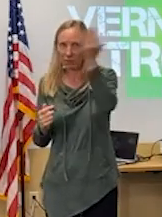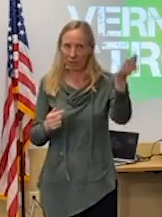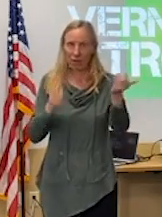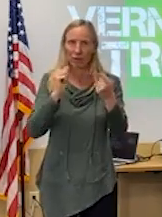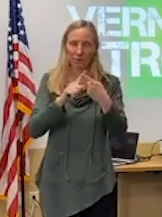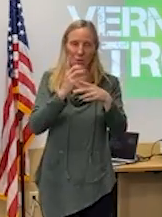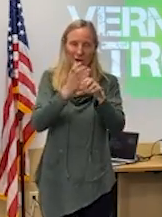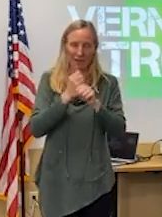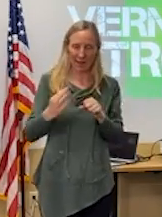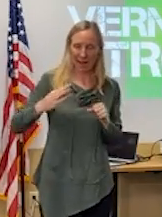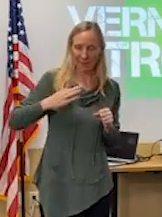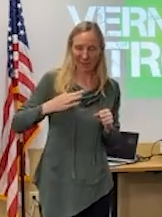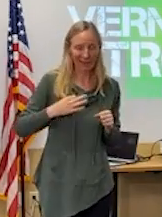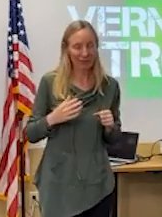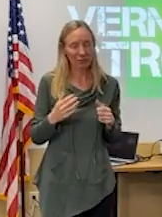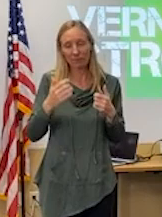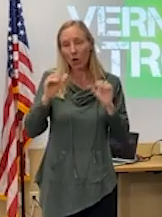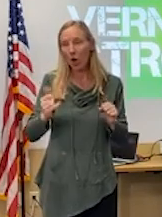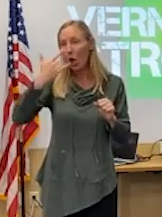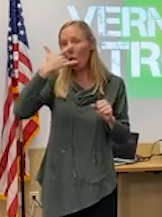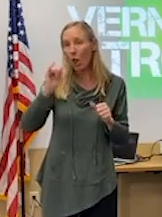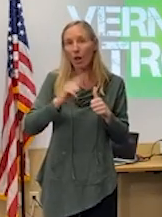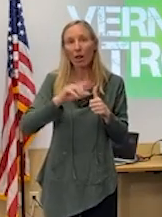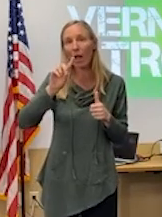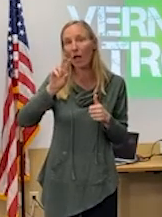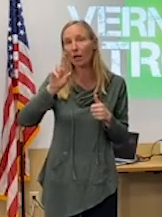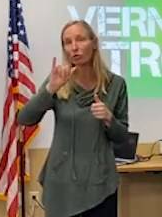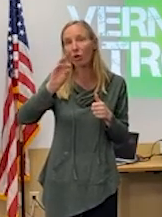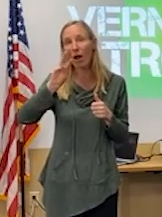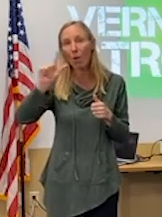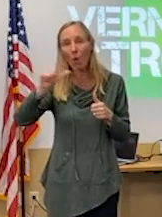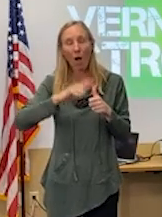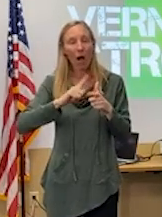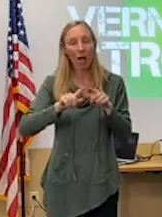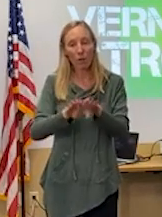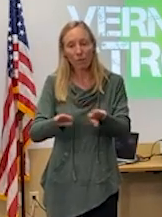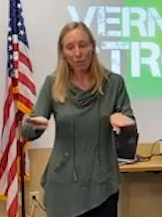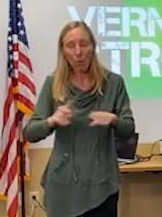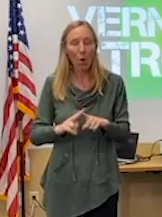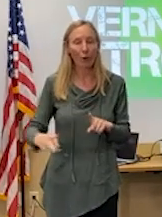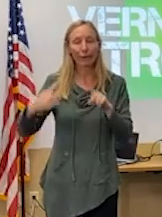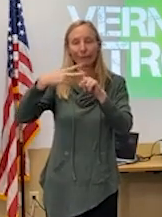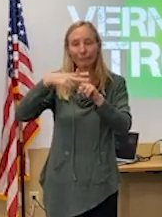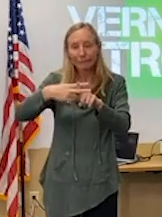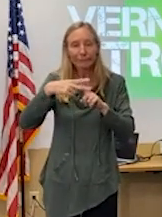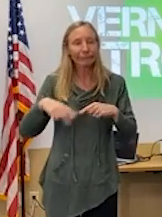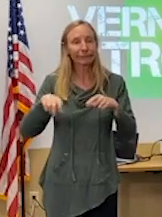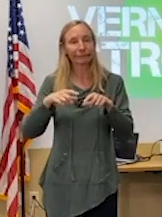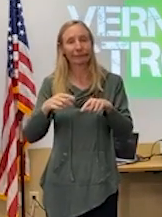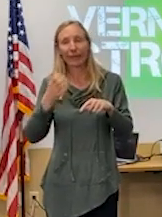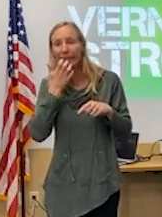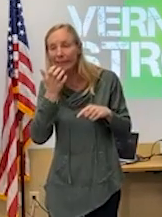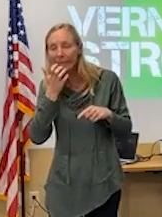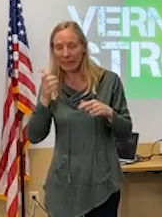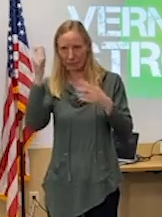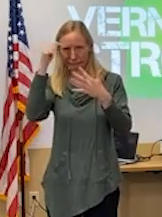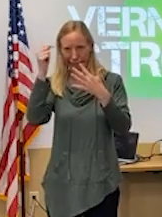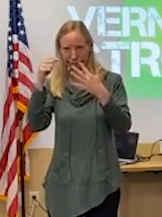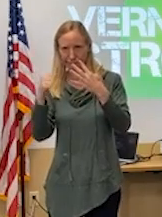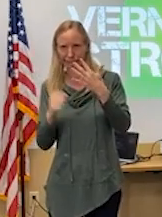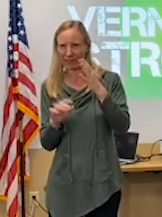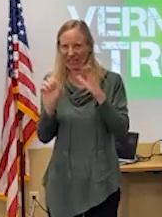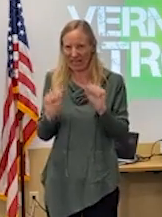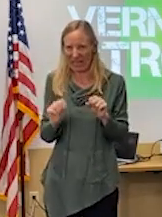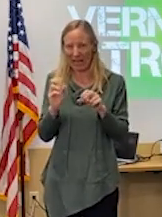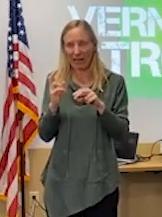repairs, from installing drywall and flooring to plumbing and heating work. If necessary, the figures on this list